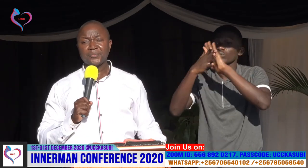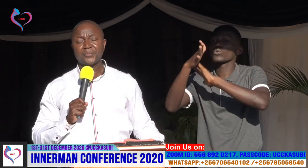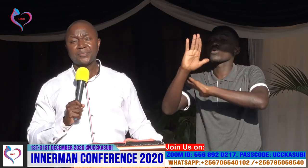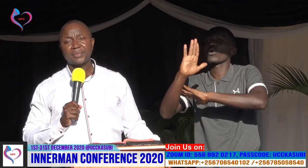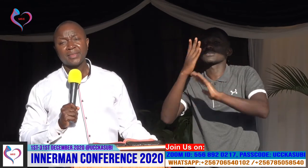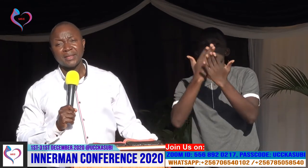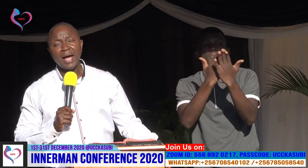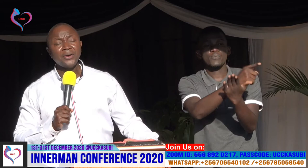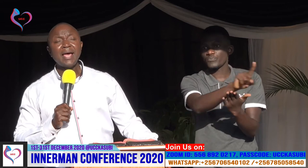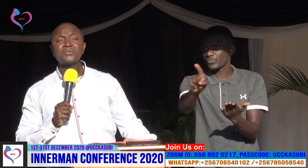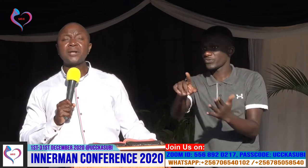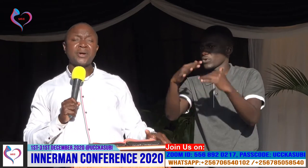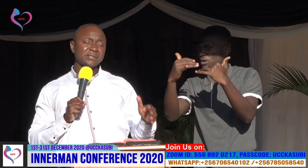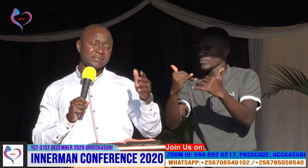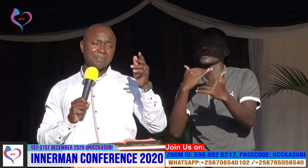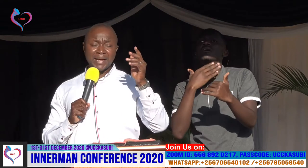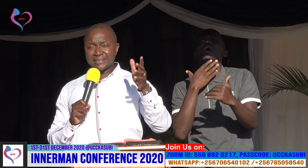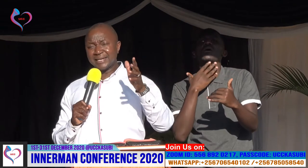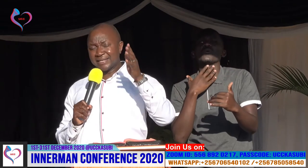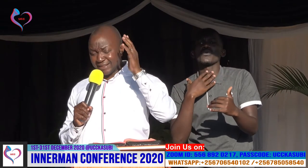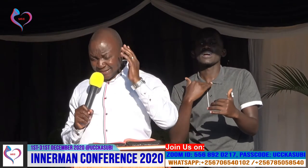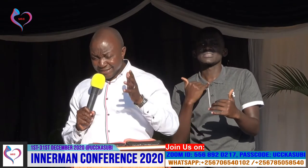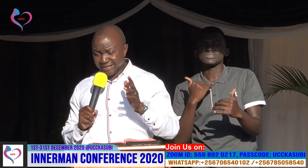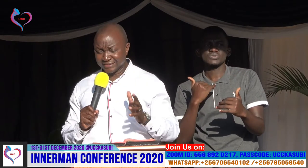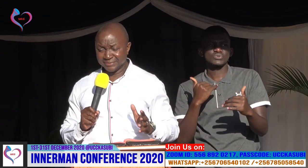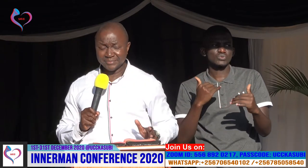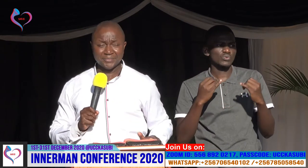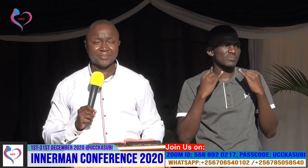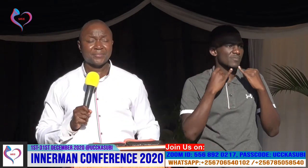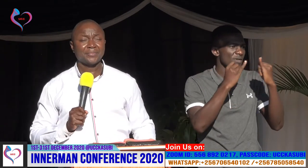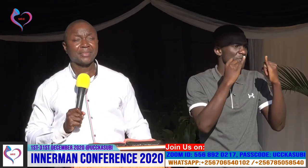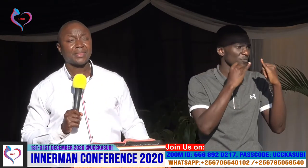you. I would like to address the pastors and the leaders,